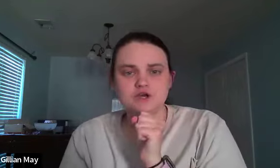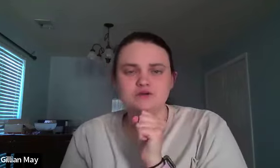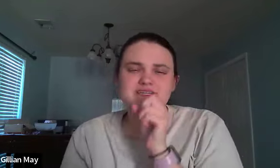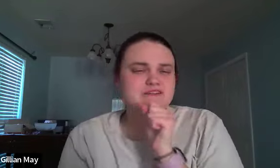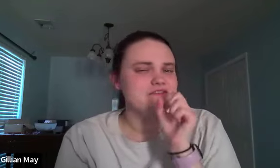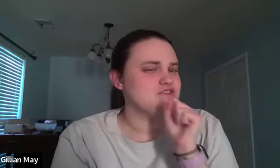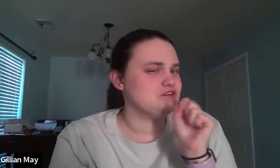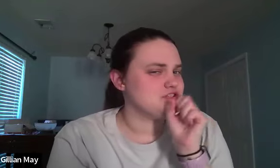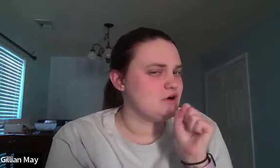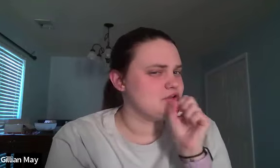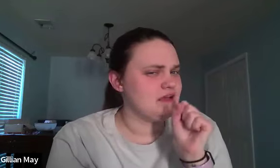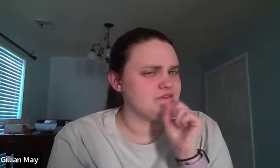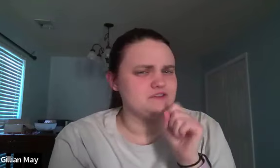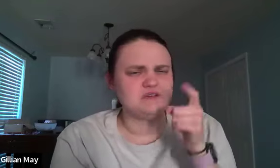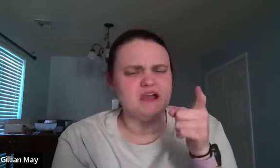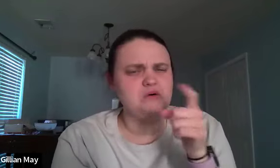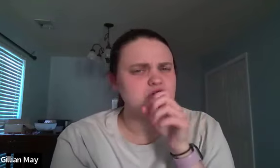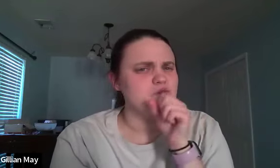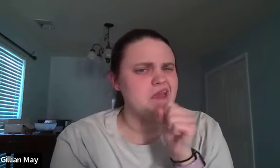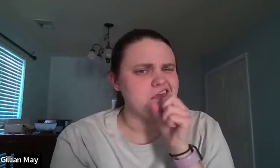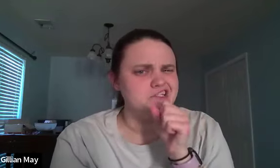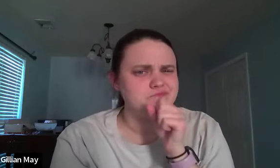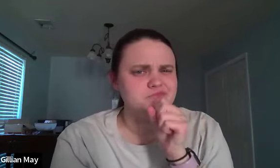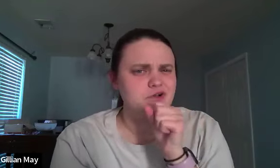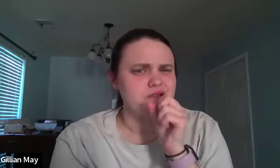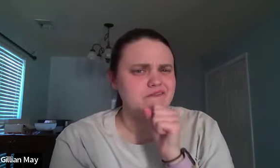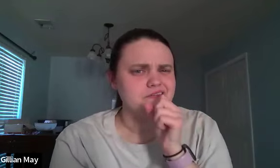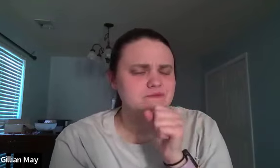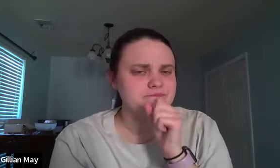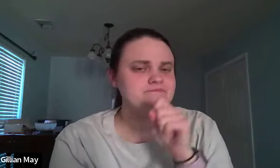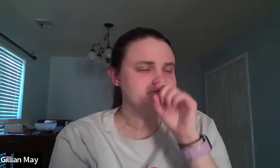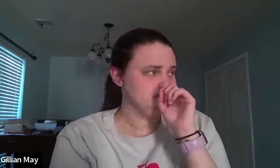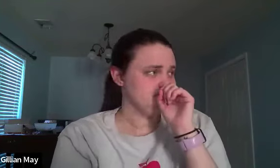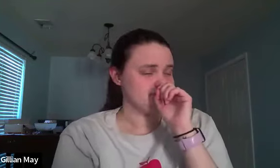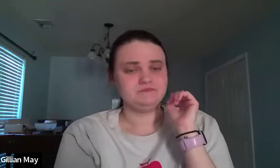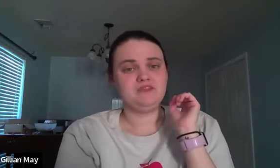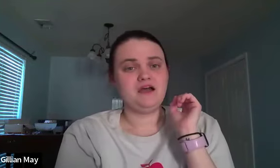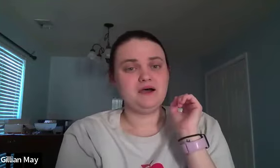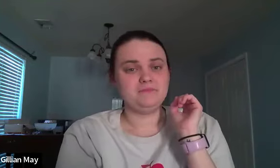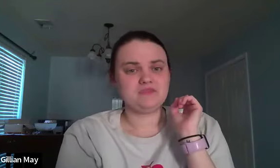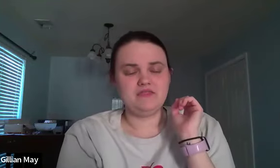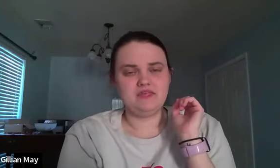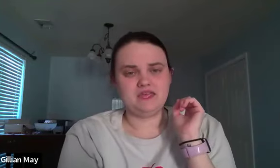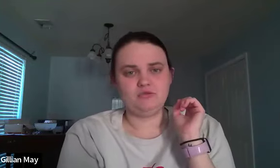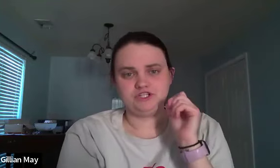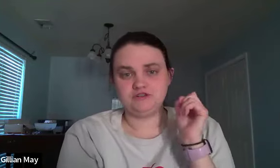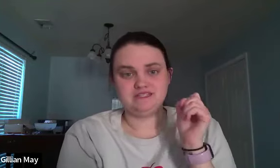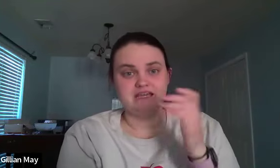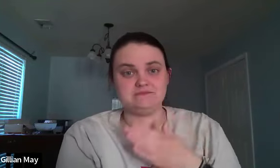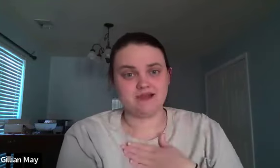So typically they'll start smaller. Like if they're saying, how old are you? Age. They'll go like this. And then what you say is